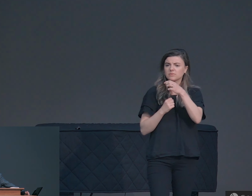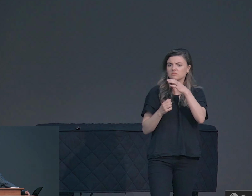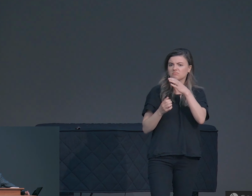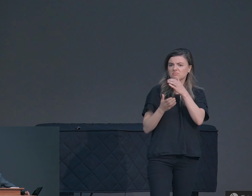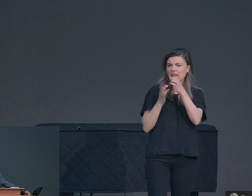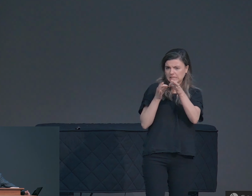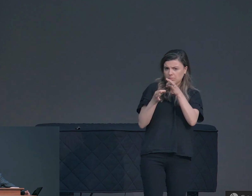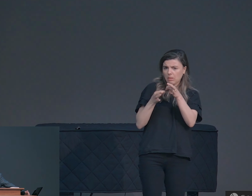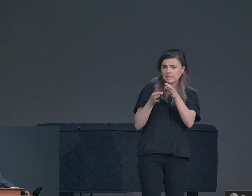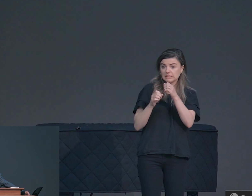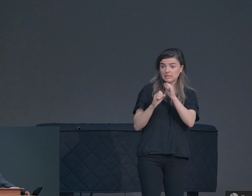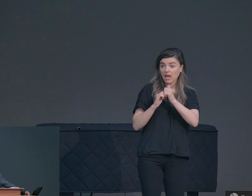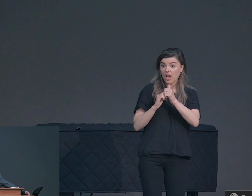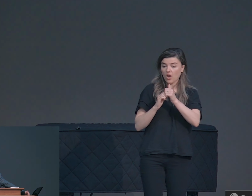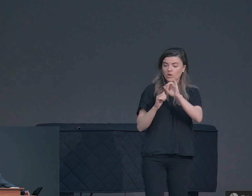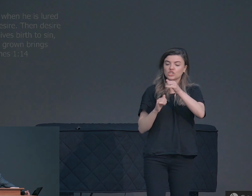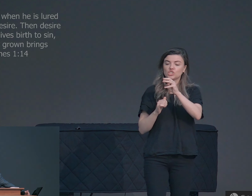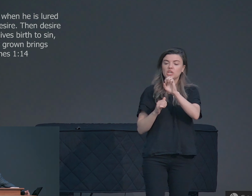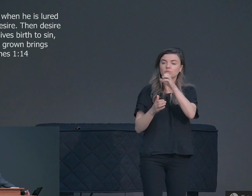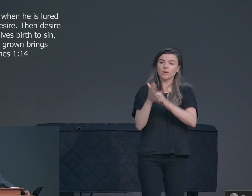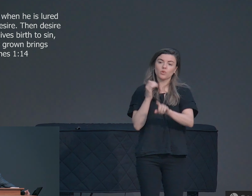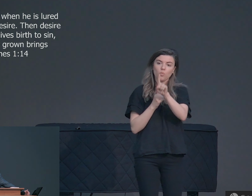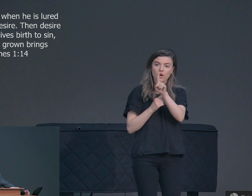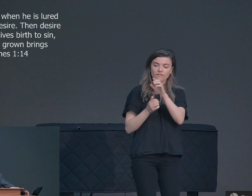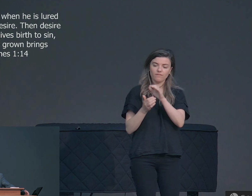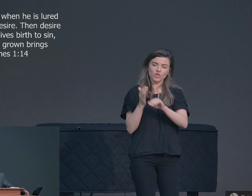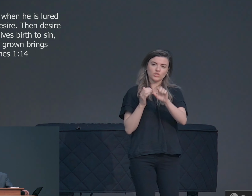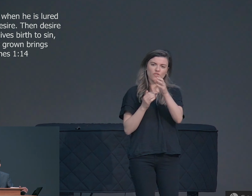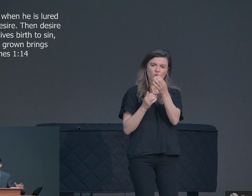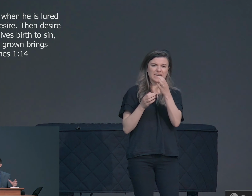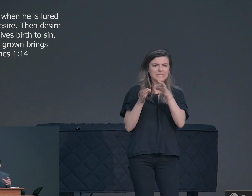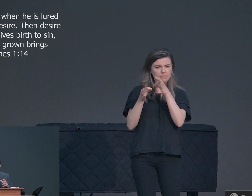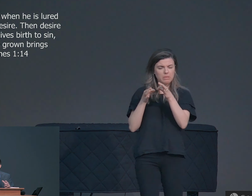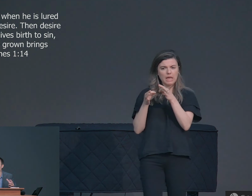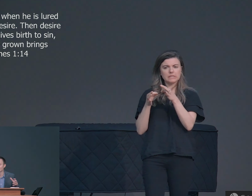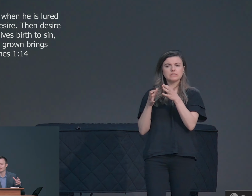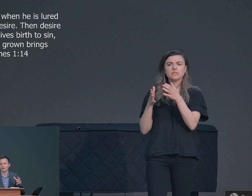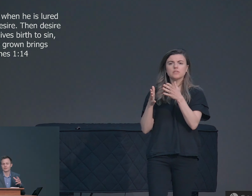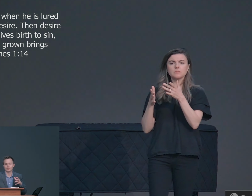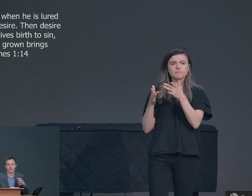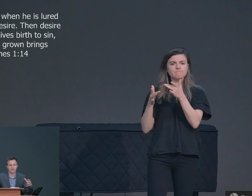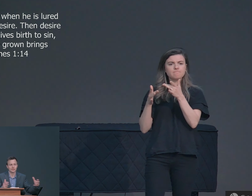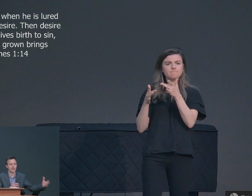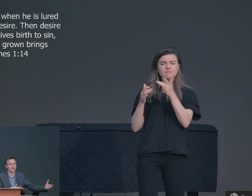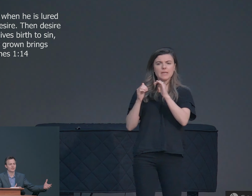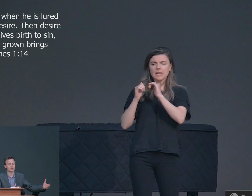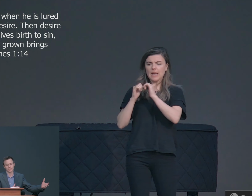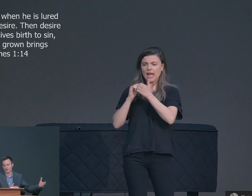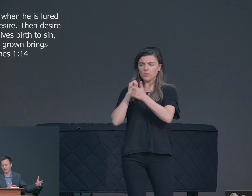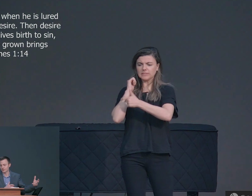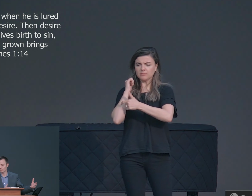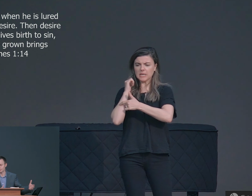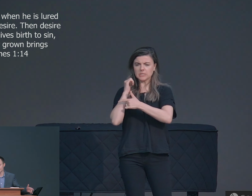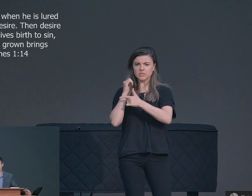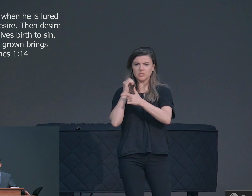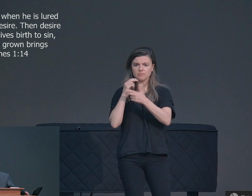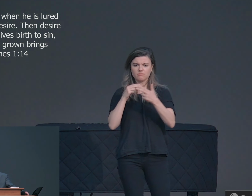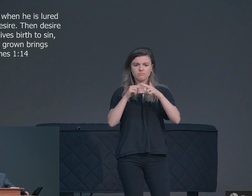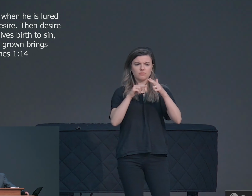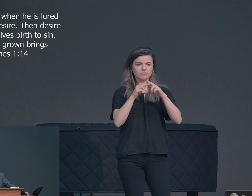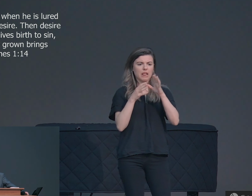explains this in James 1:14. He kind of explains the path that temptation takes that results